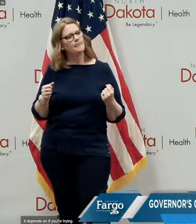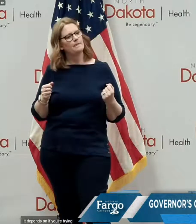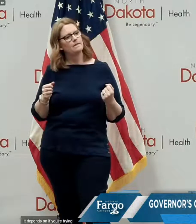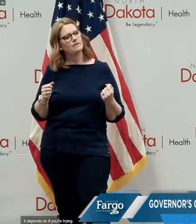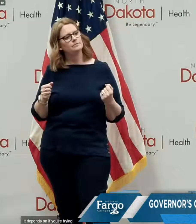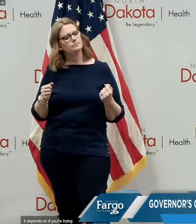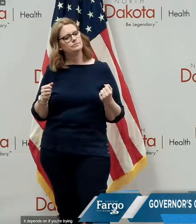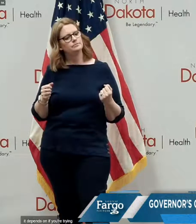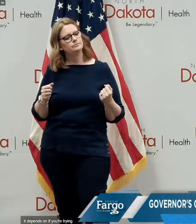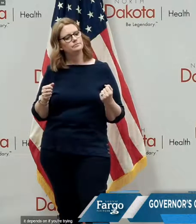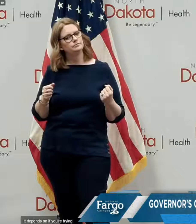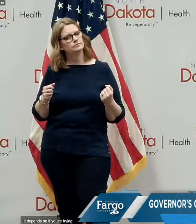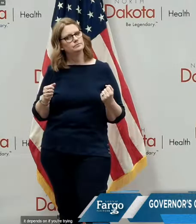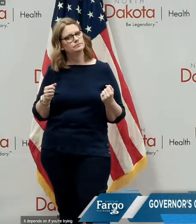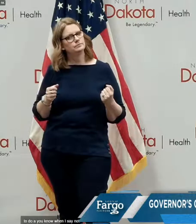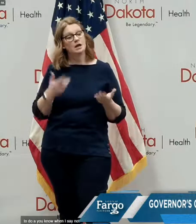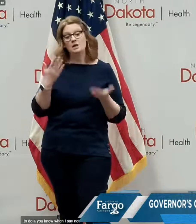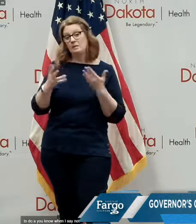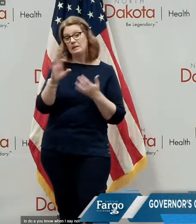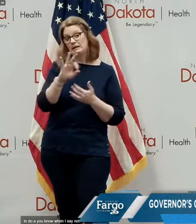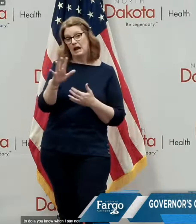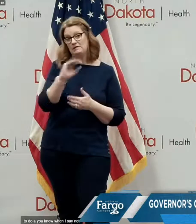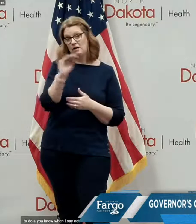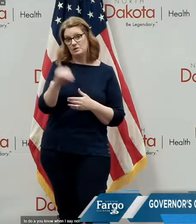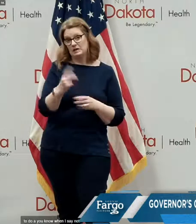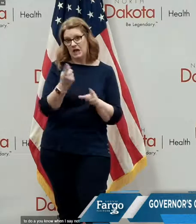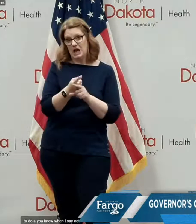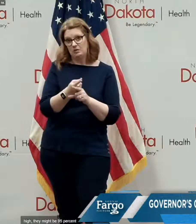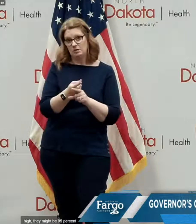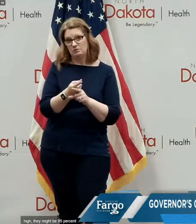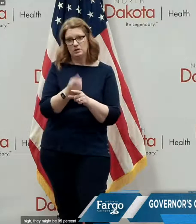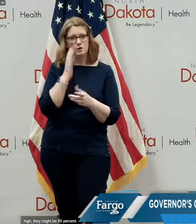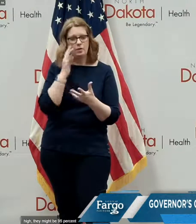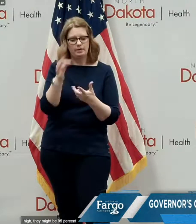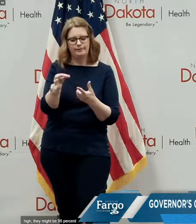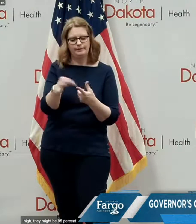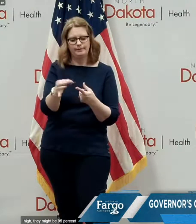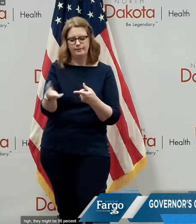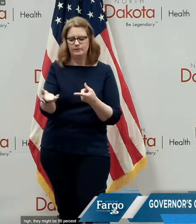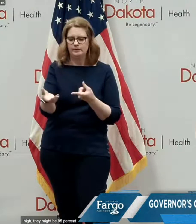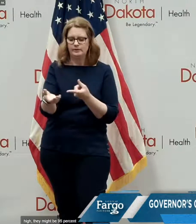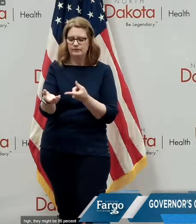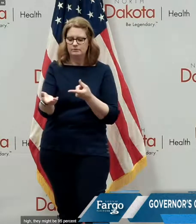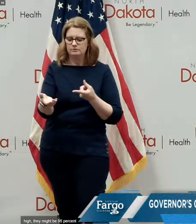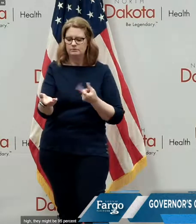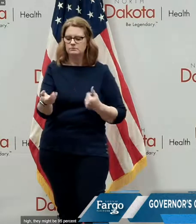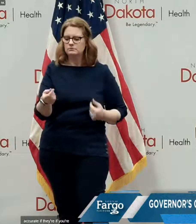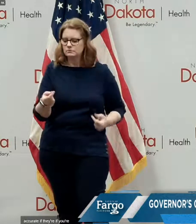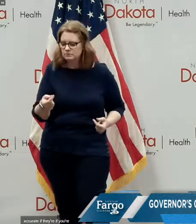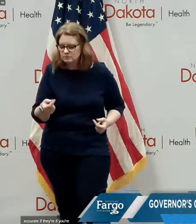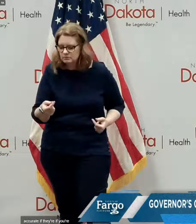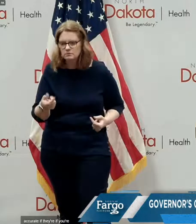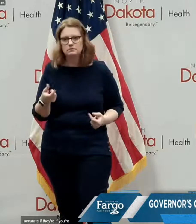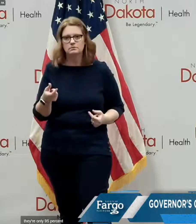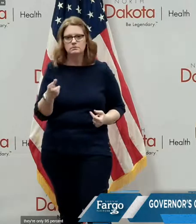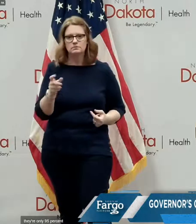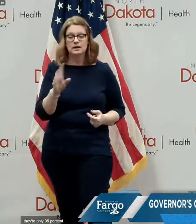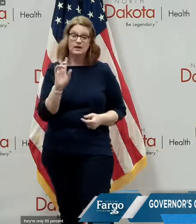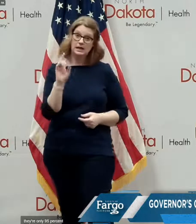when I say not highly accurate, they might be 95% accurate. If they're only 95% accurate and